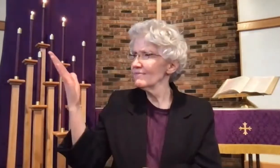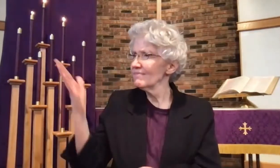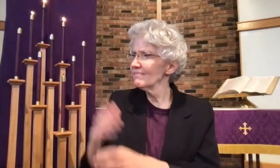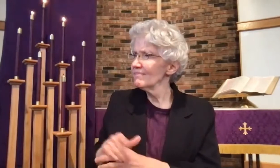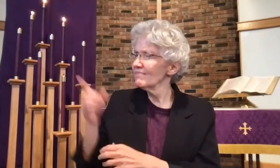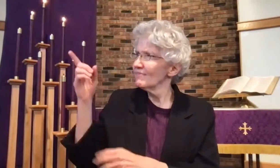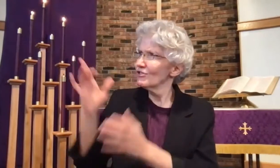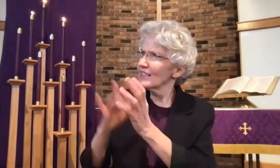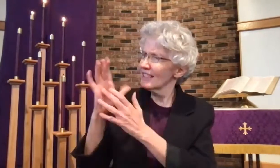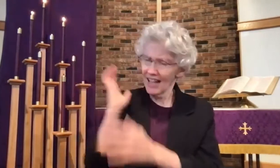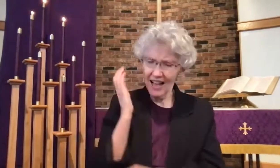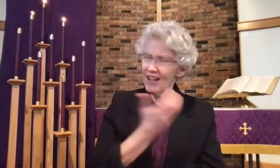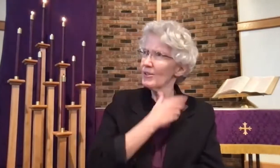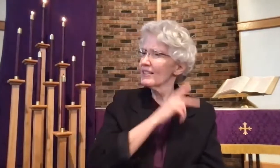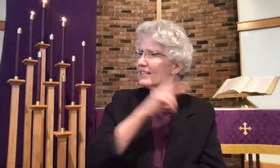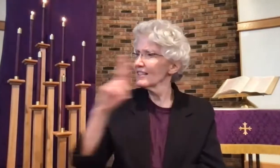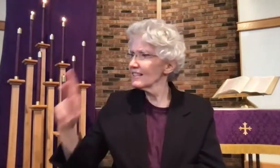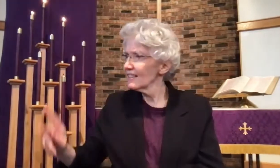You are blessed, Jesus our King.